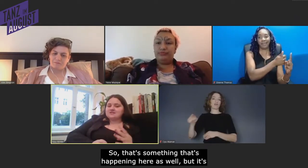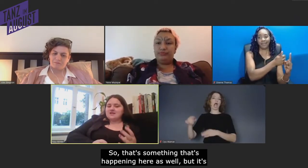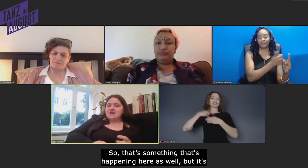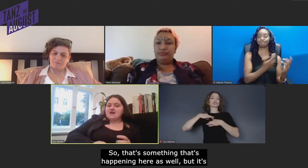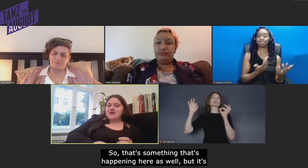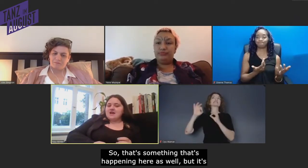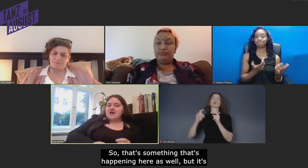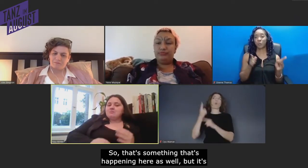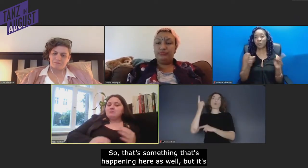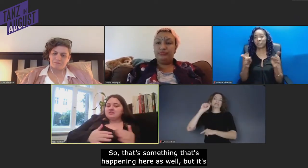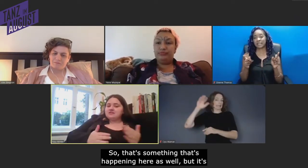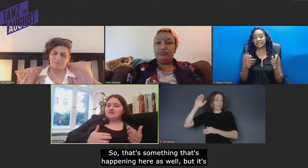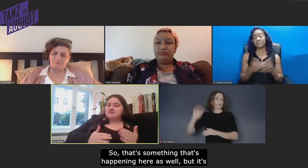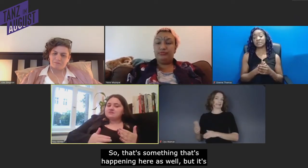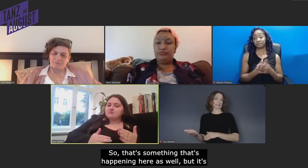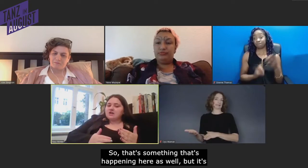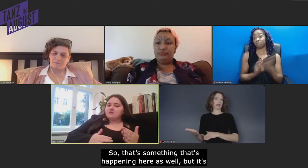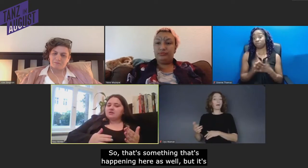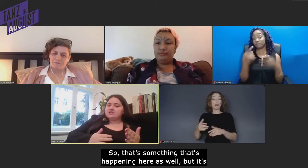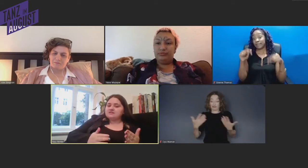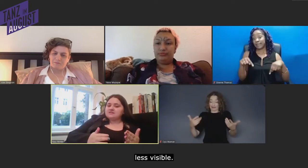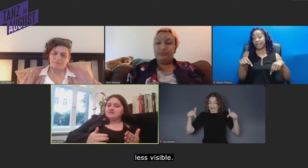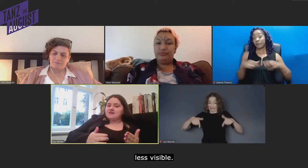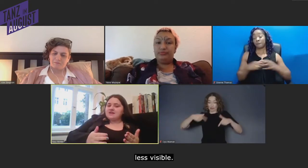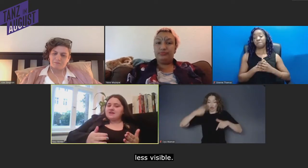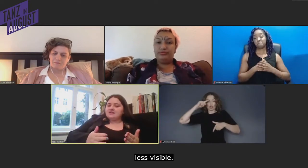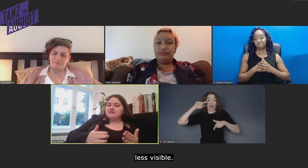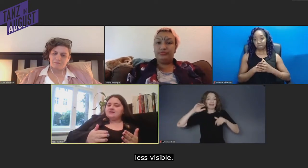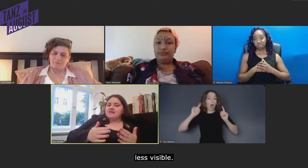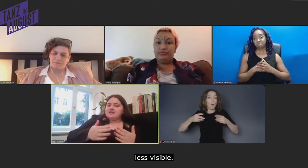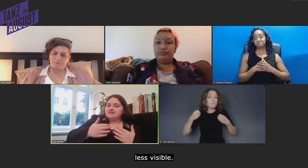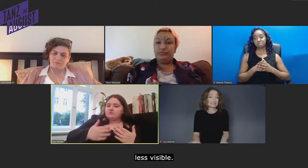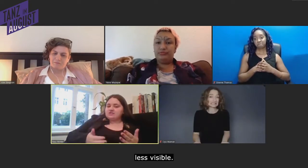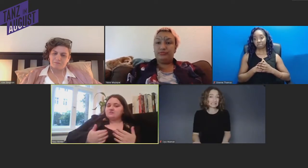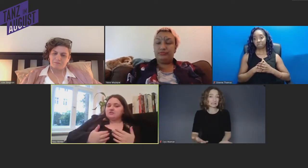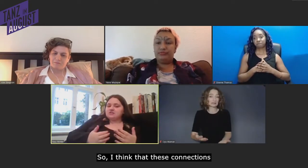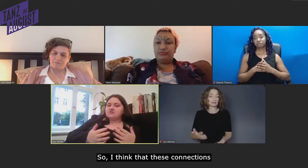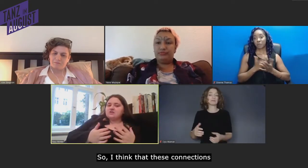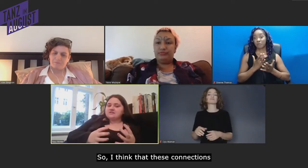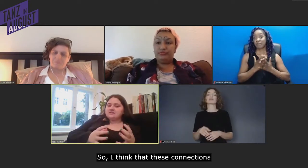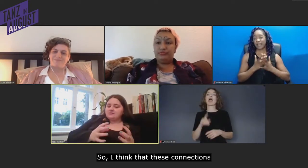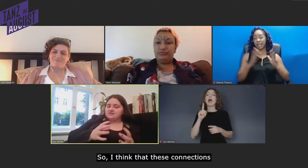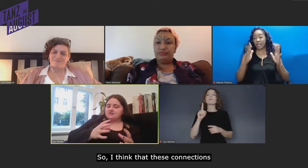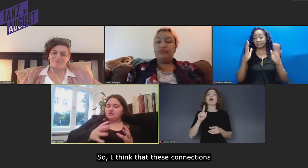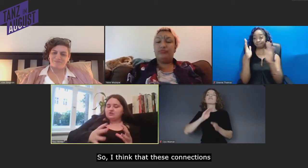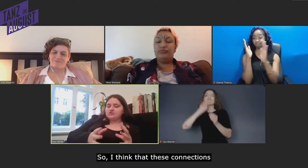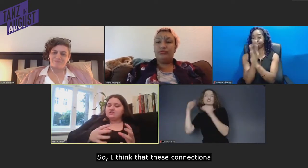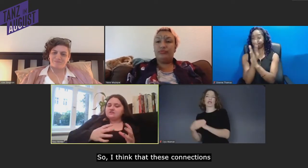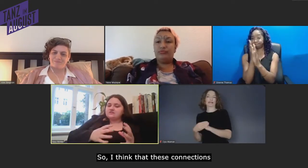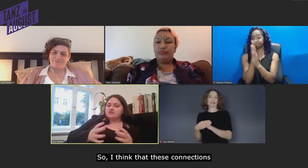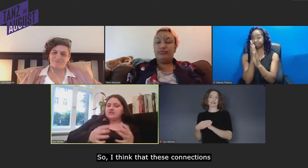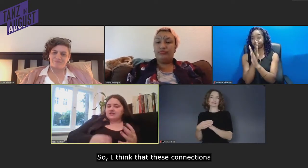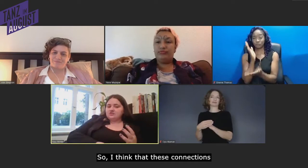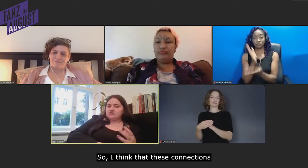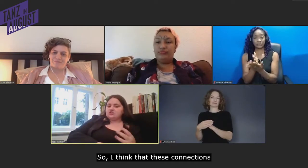is happening here as well, but it's less visible. So I think also these